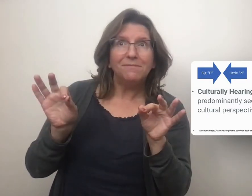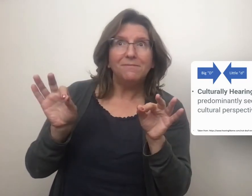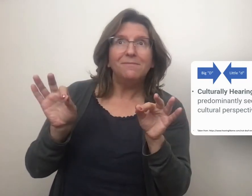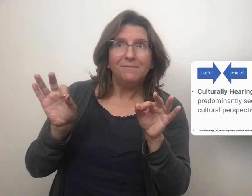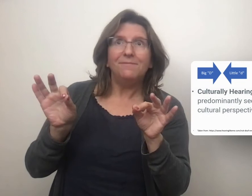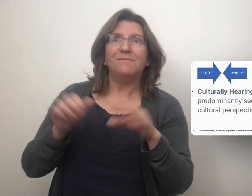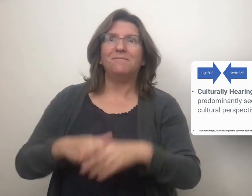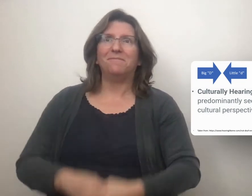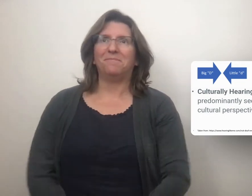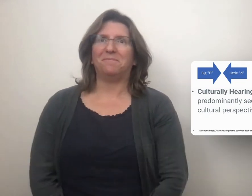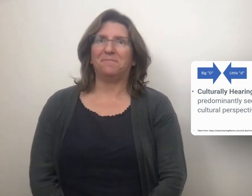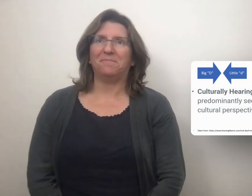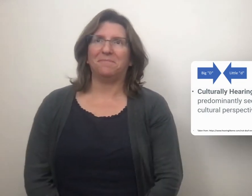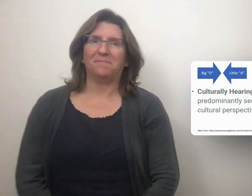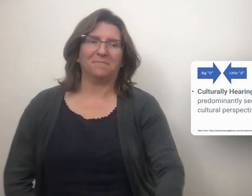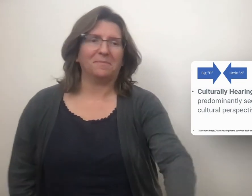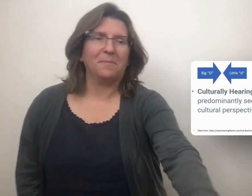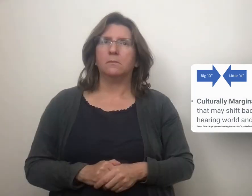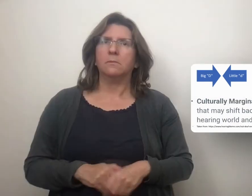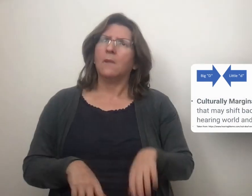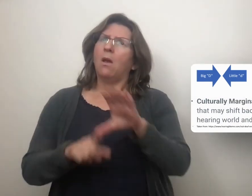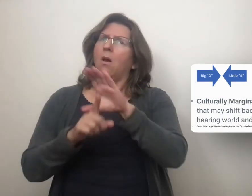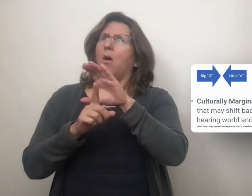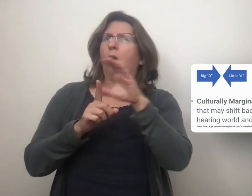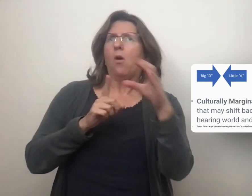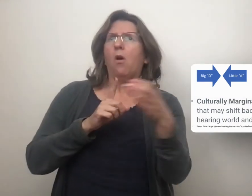ability to hear and use spoken language are primary.